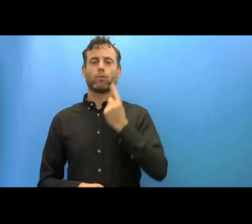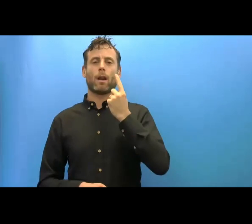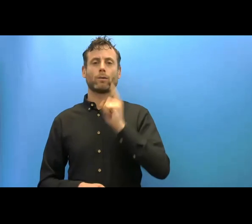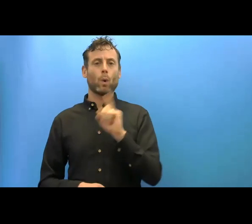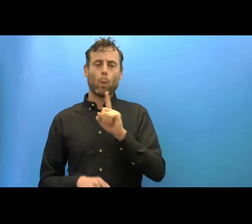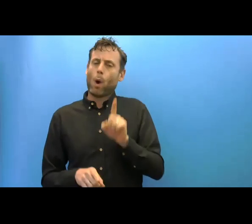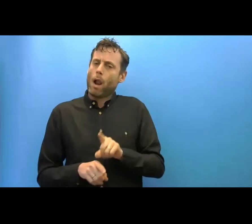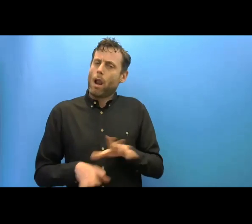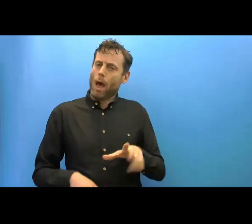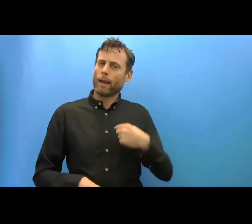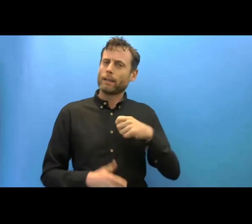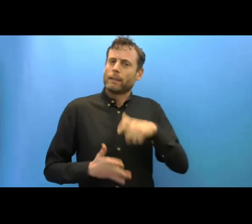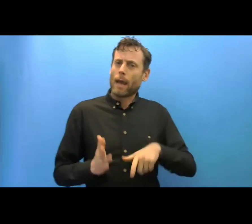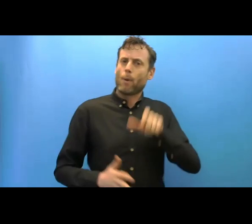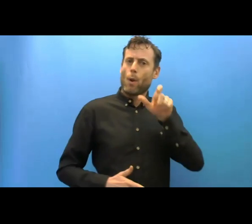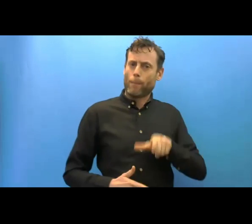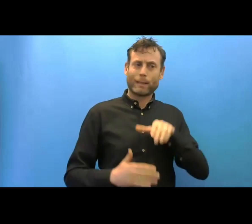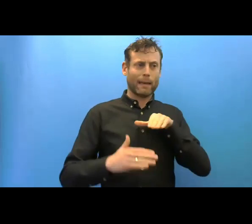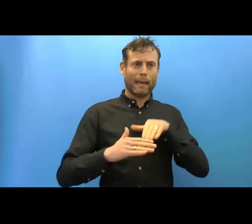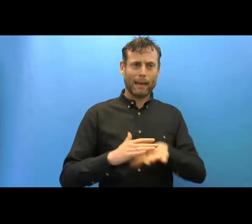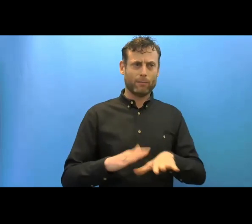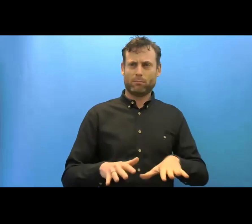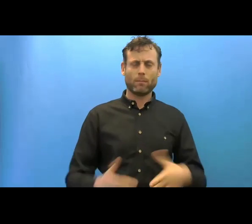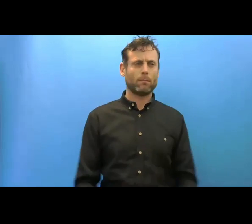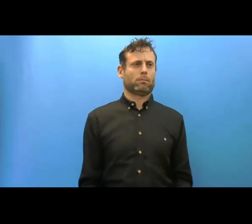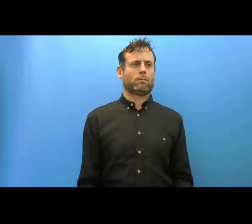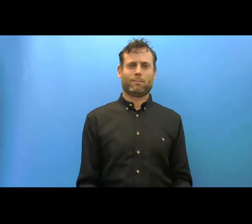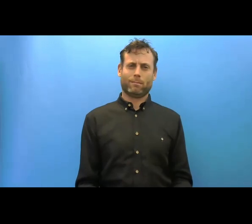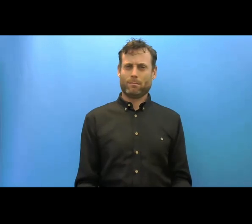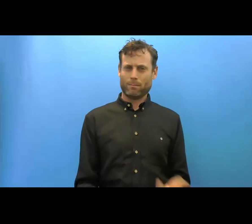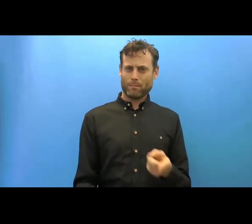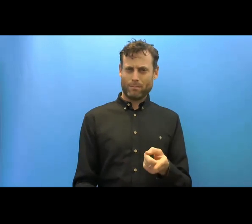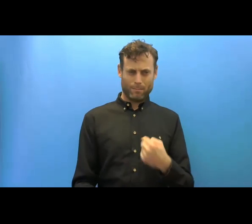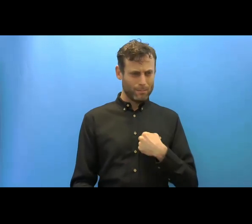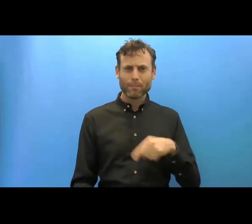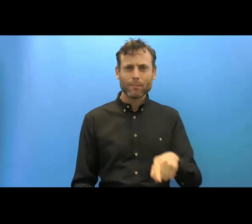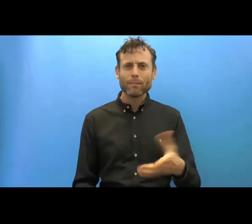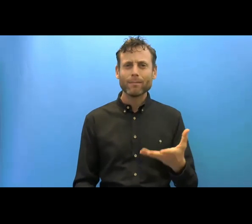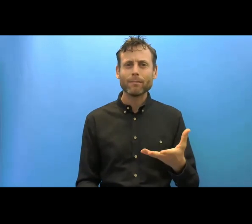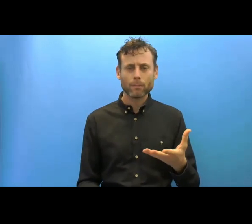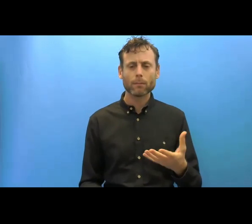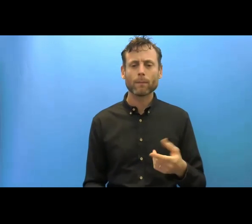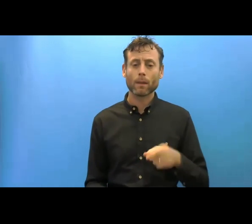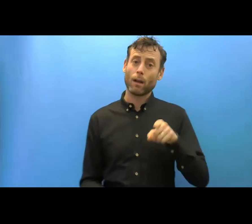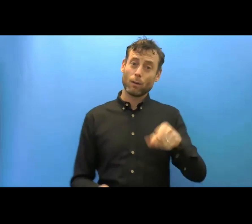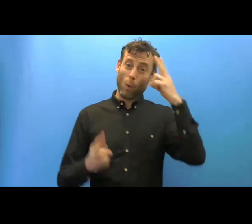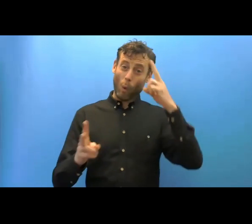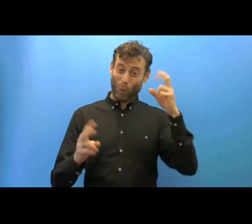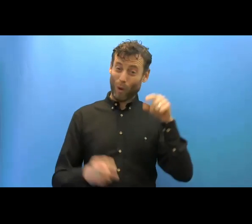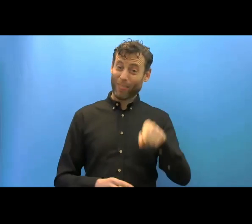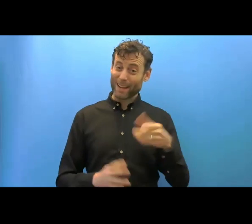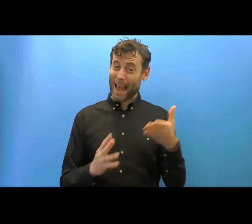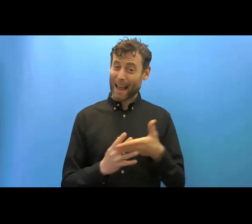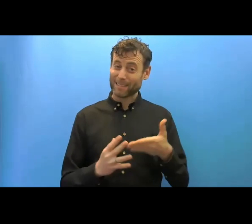with various impairments would experience going into a space which was labelled accessible,